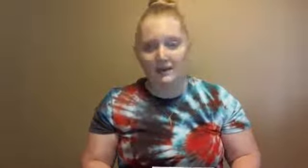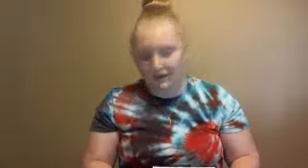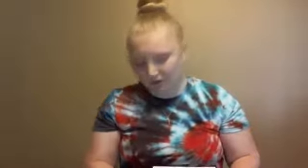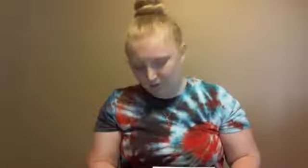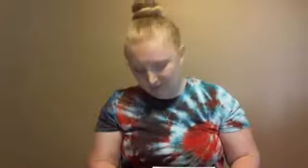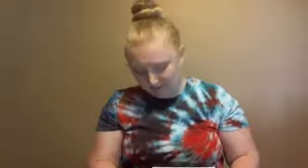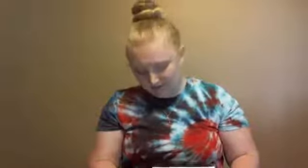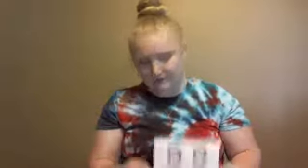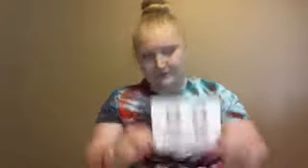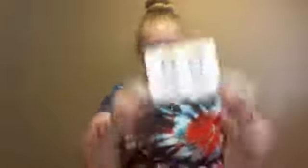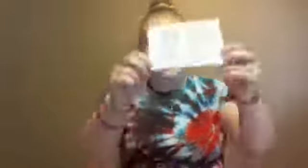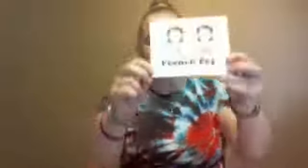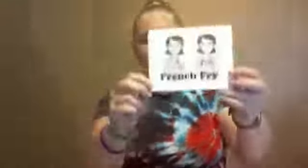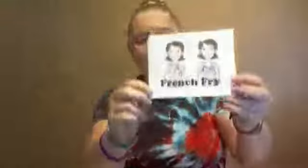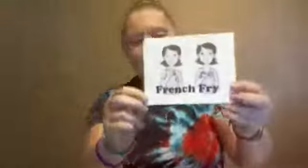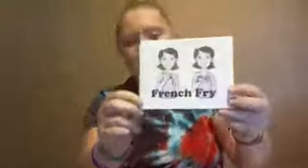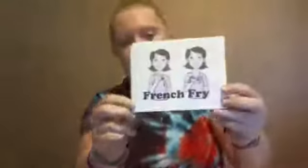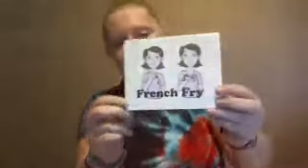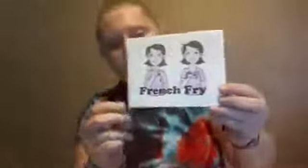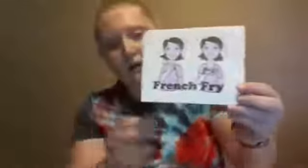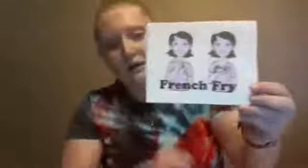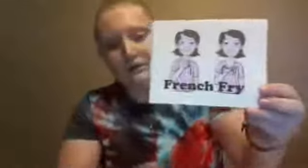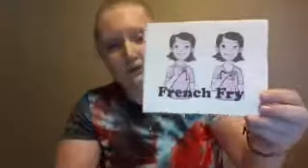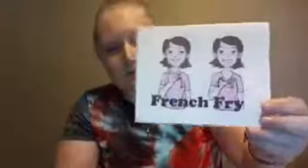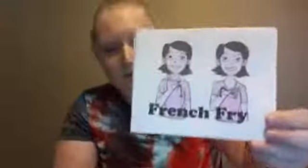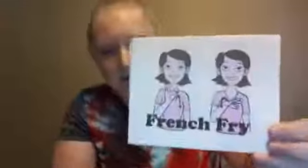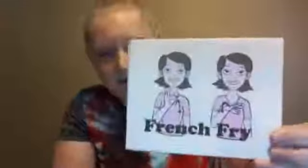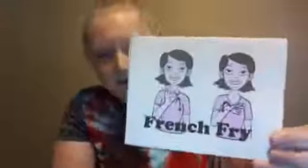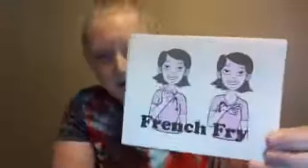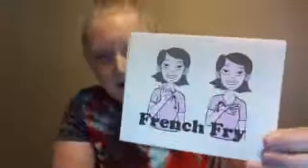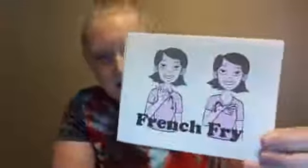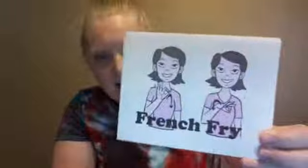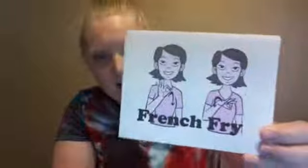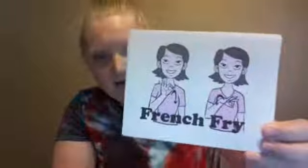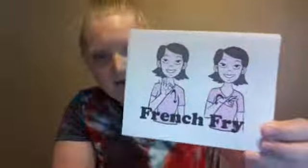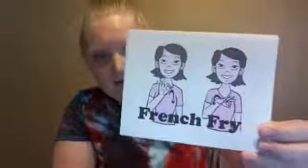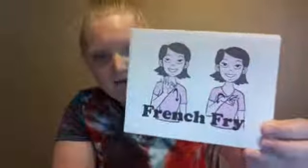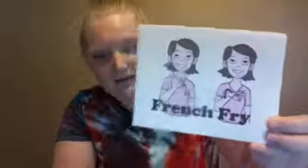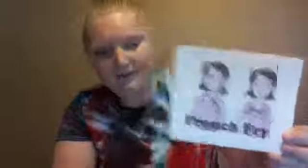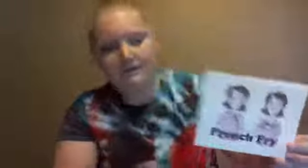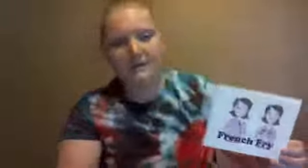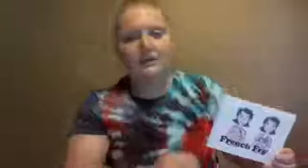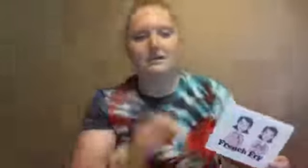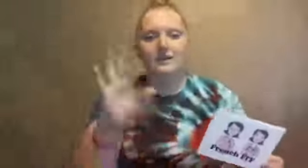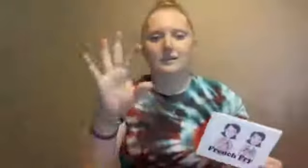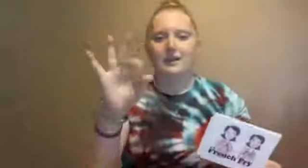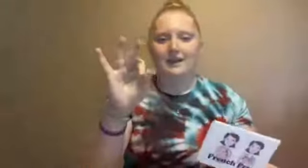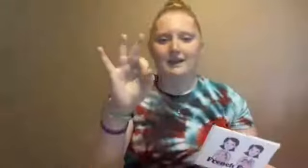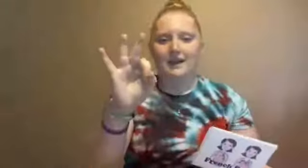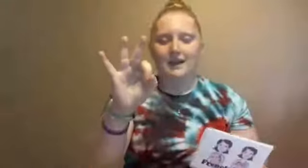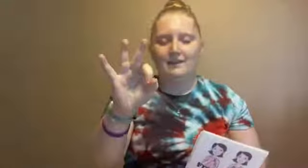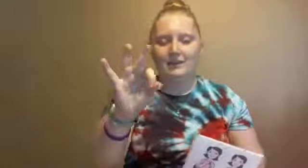apparently Corbin has stuff to say about our next one, French fry. So you make like the F